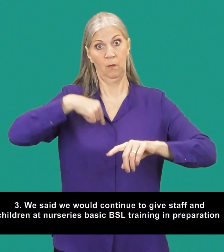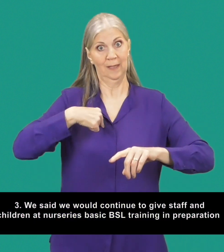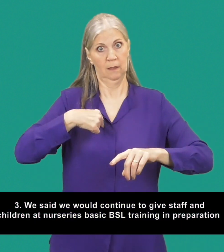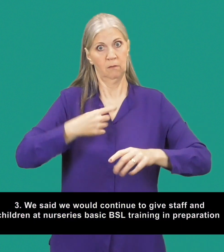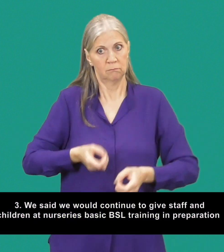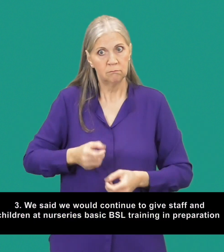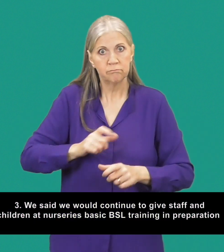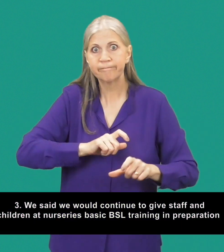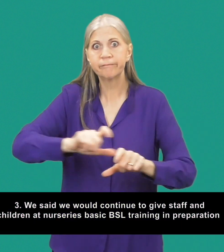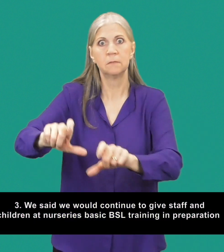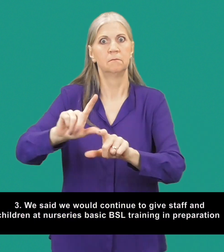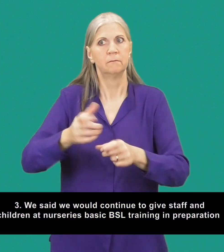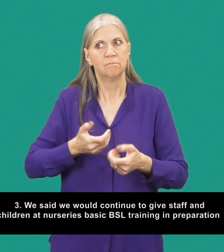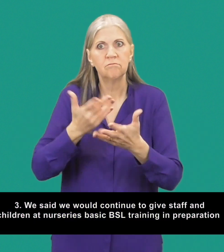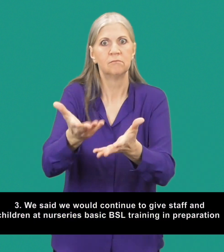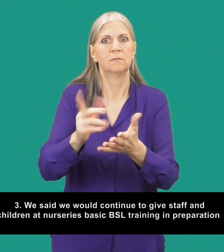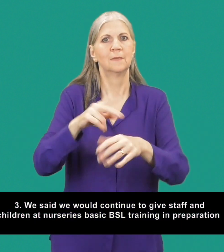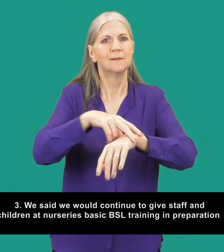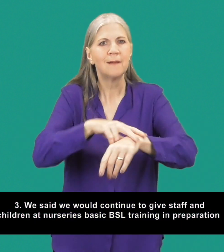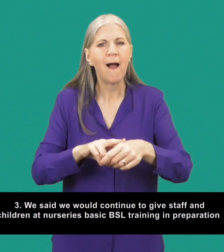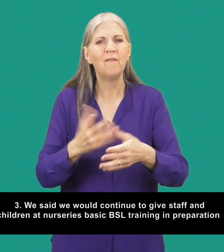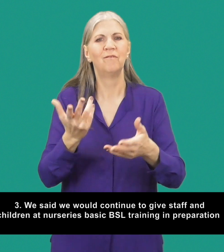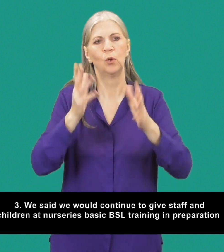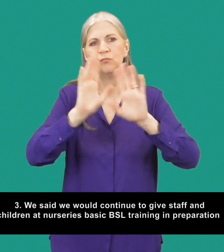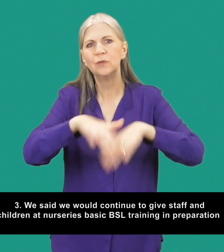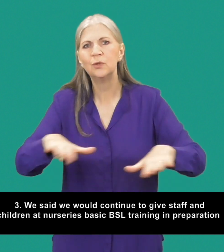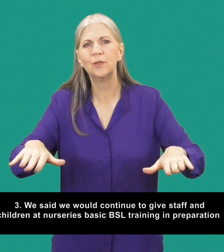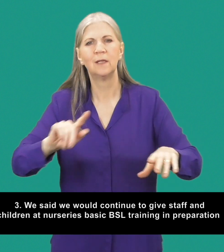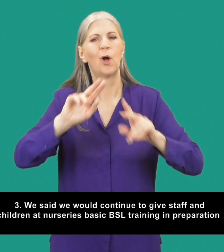at nurseries basic BSL training